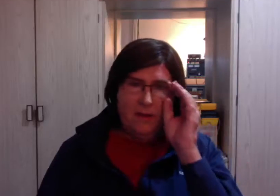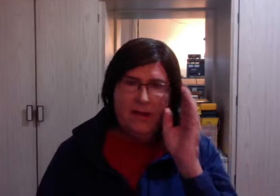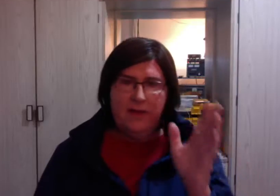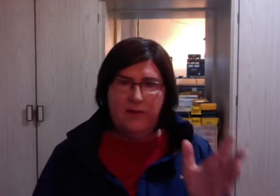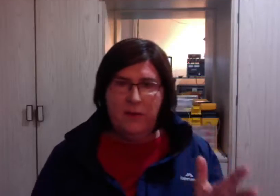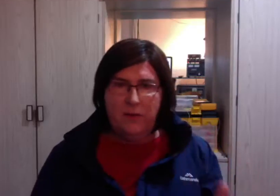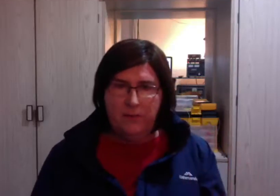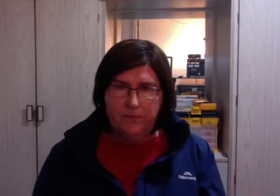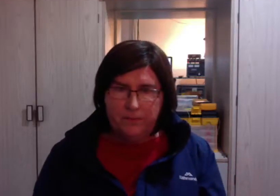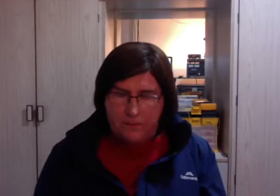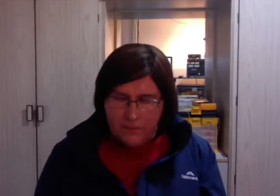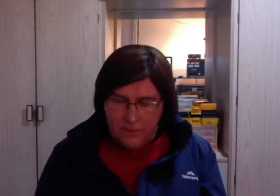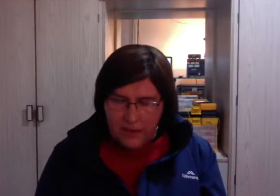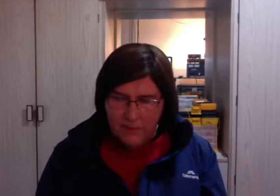by that. So